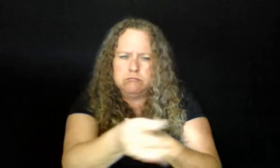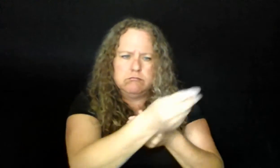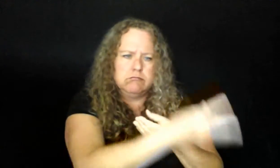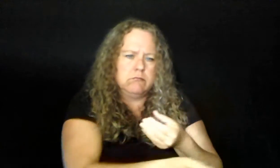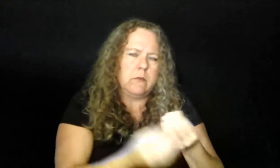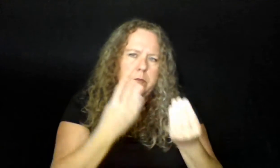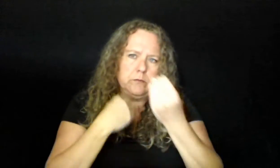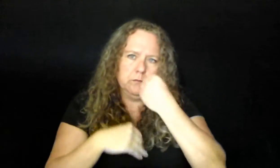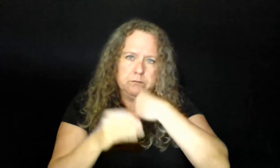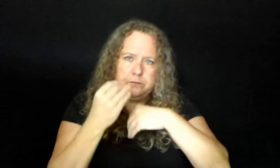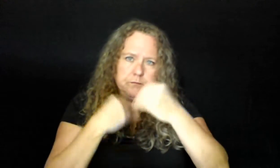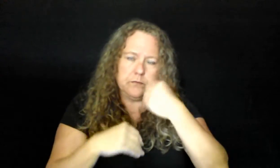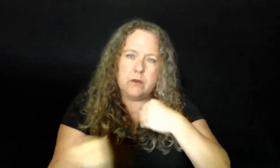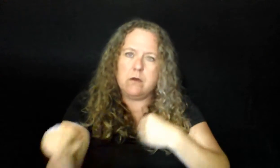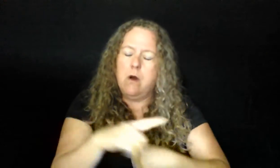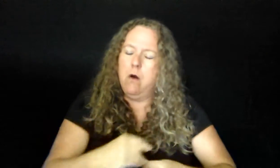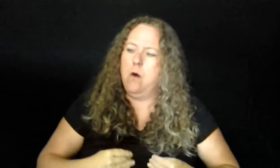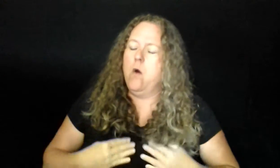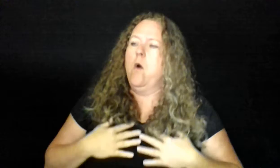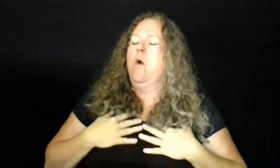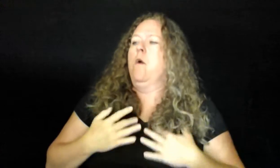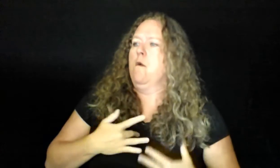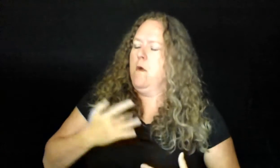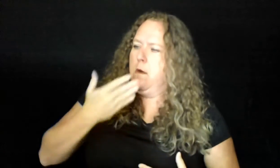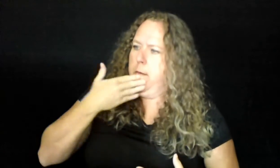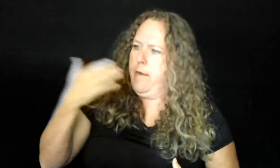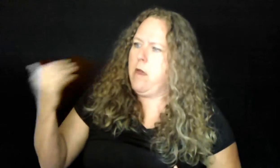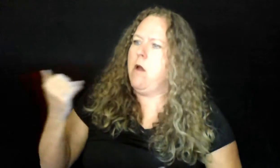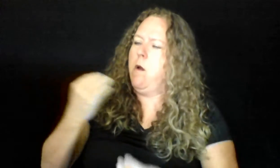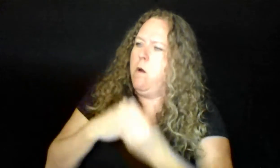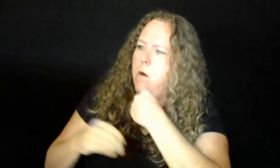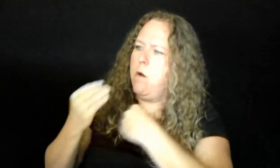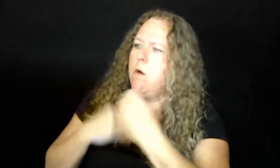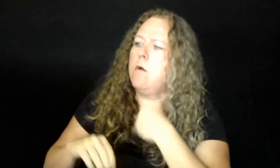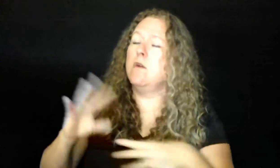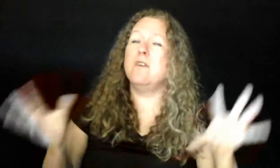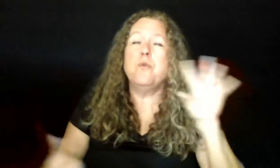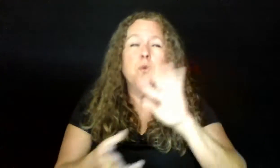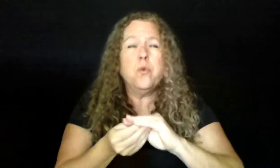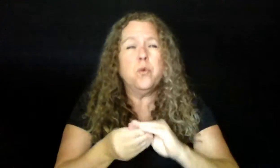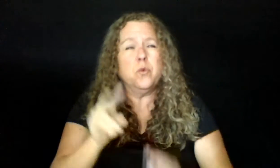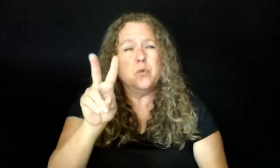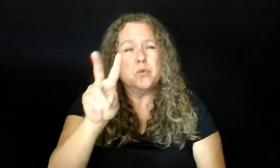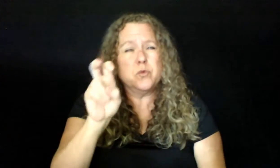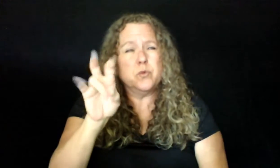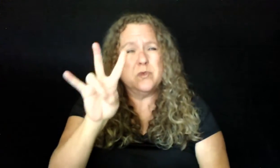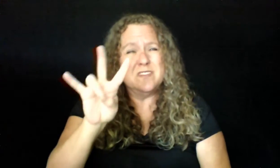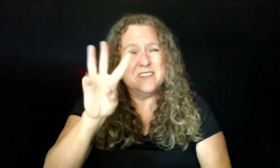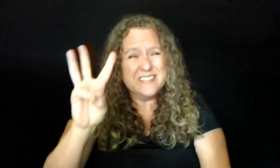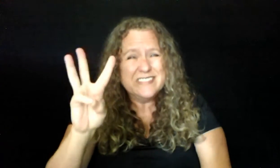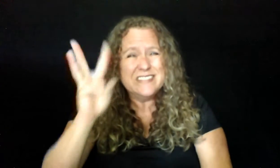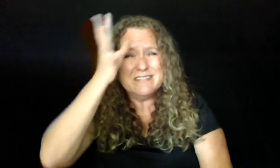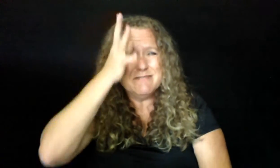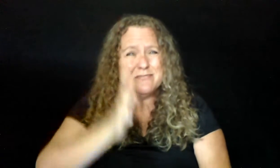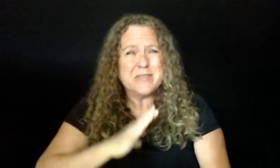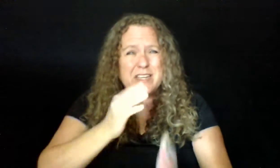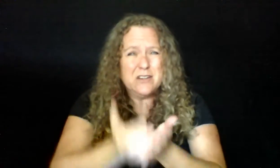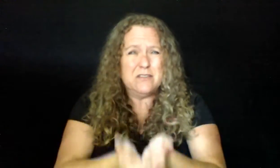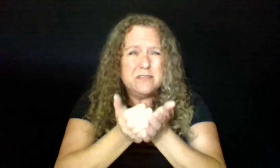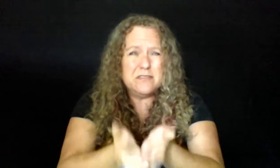were all encouraged and ate some food themselves. Altogether, there were 276 of us on board. When they had eaten as much as they